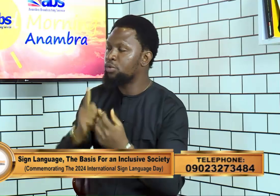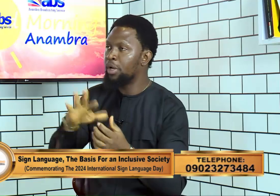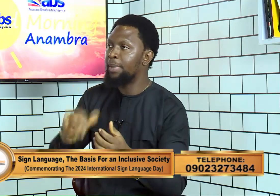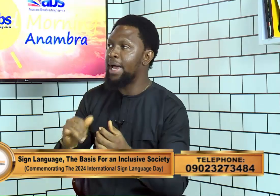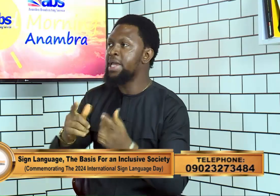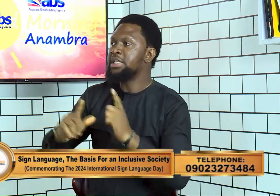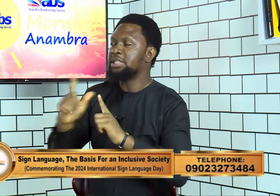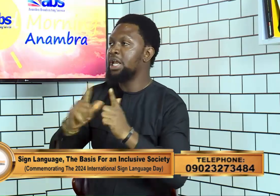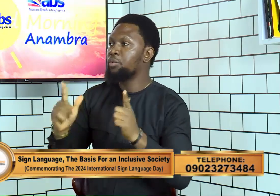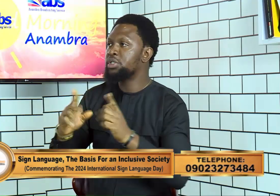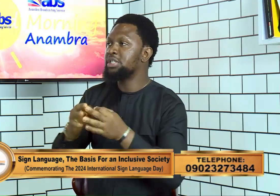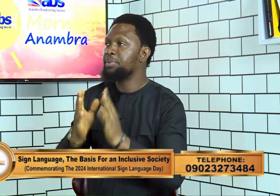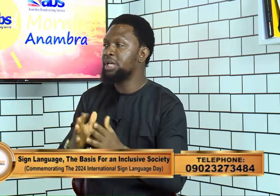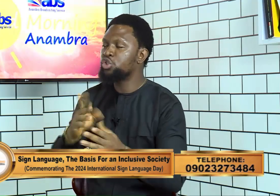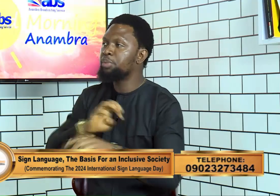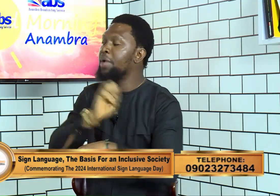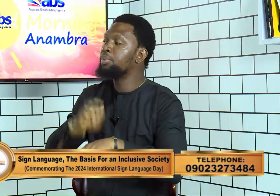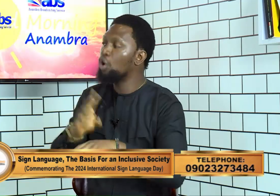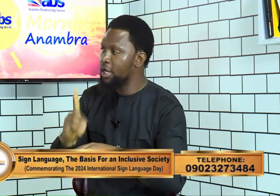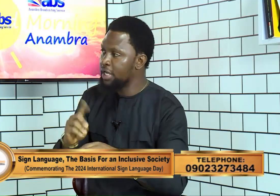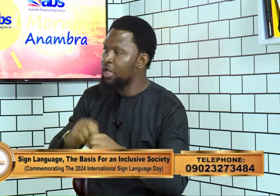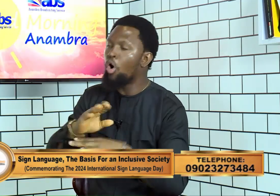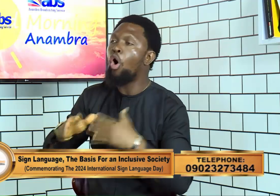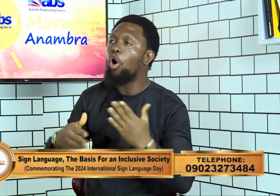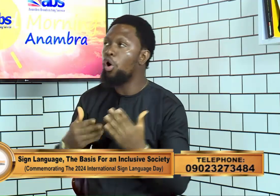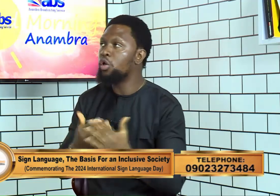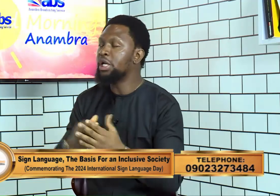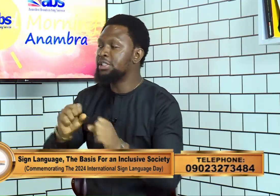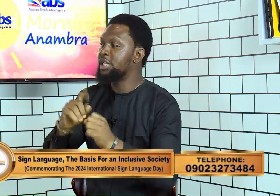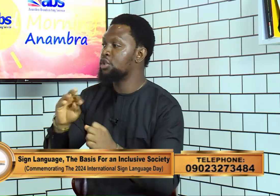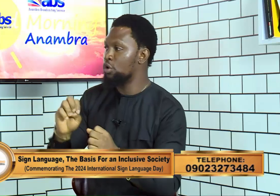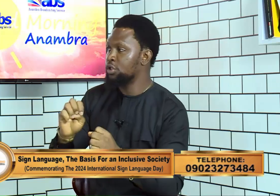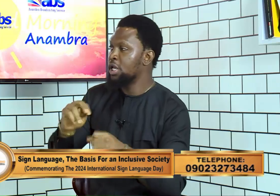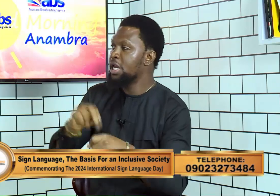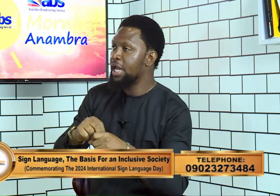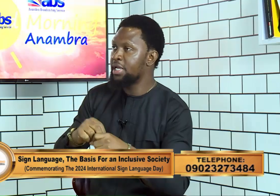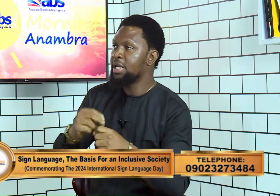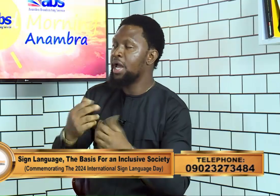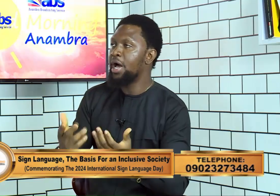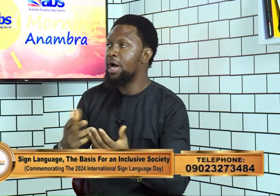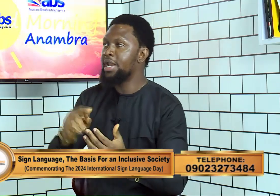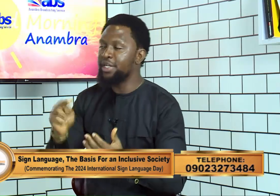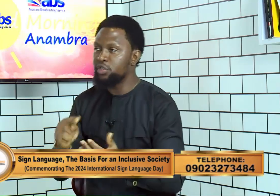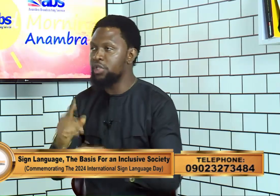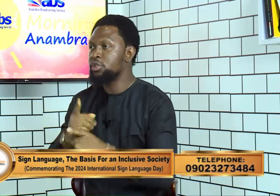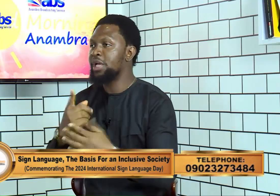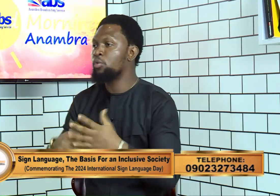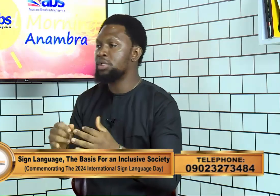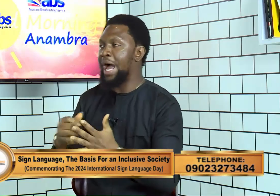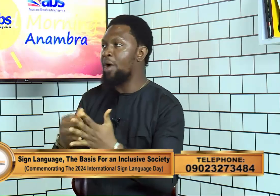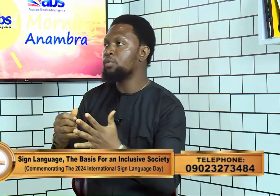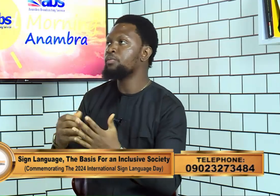society, whereby sign language interpreters should be employed in all sectors in Nigeria, just